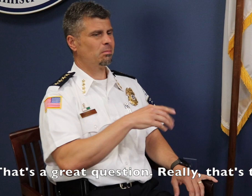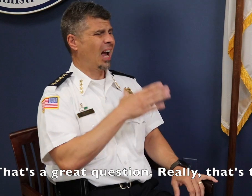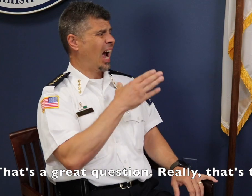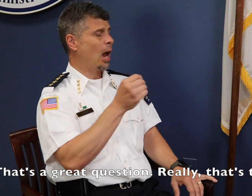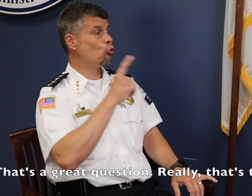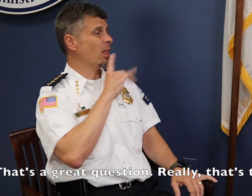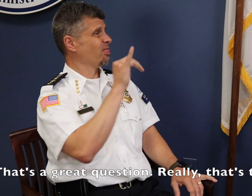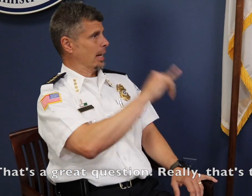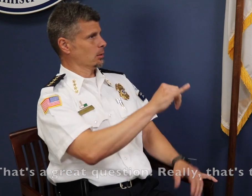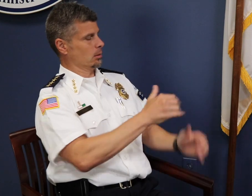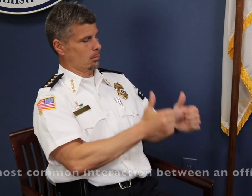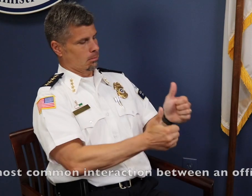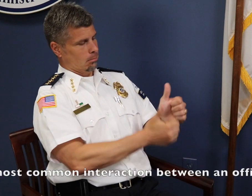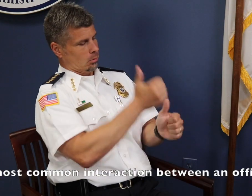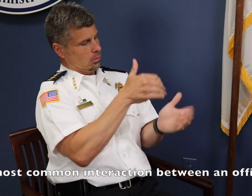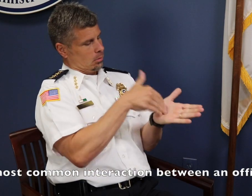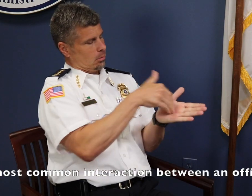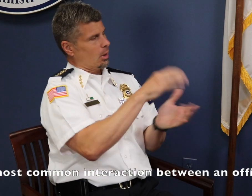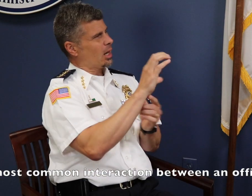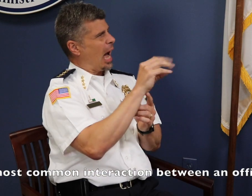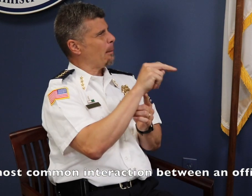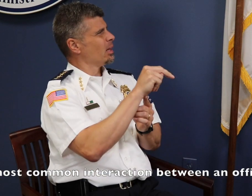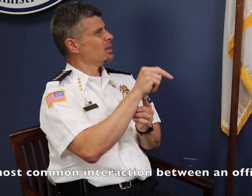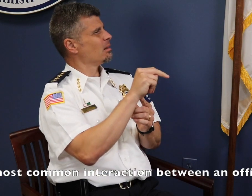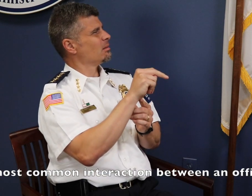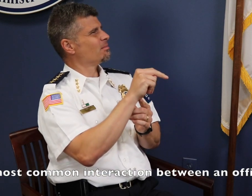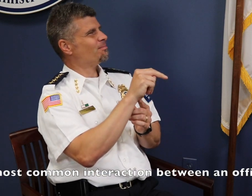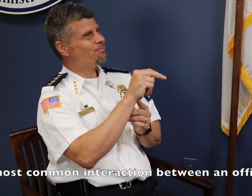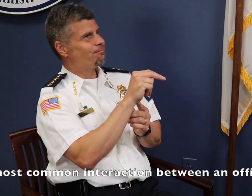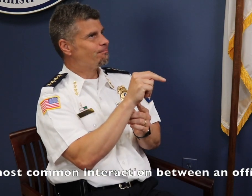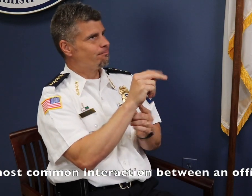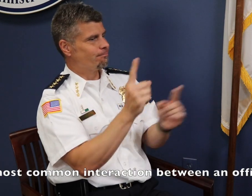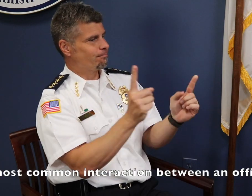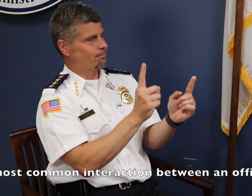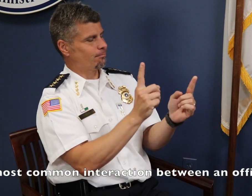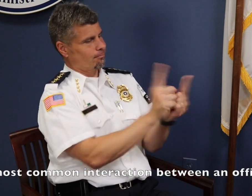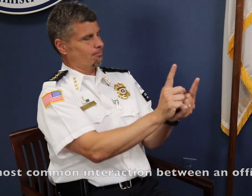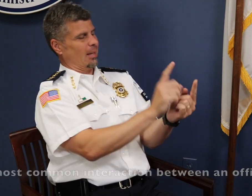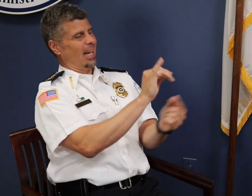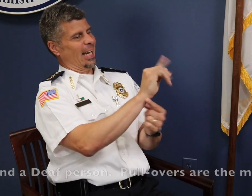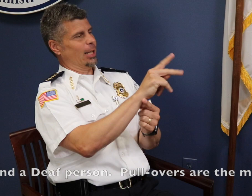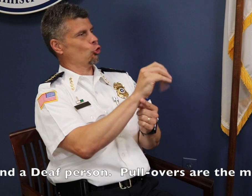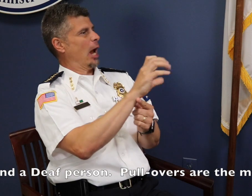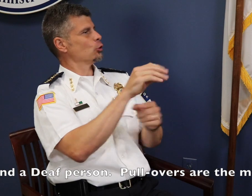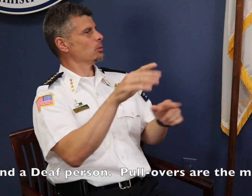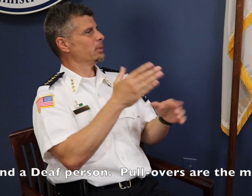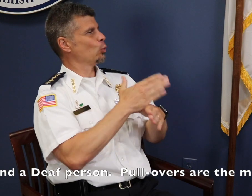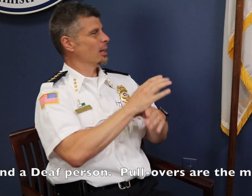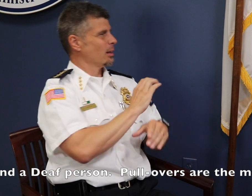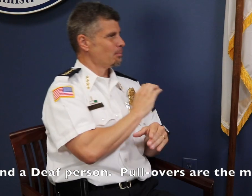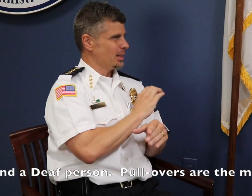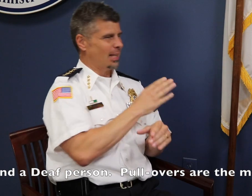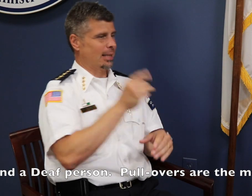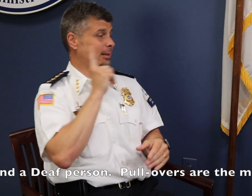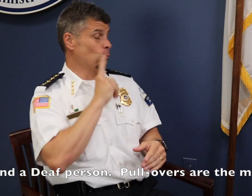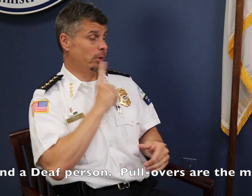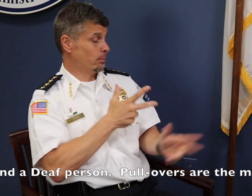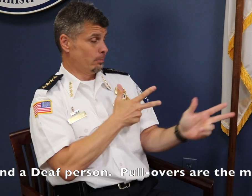That's a great question. Really, that's the most common interaction between an officer